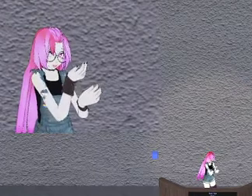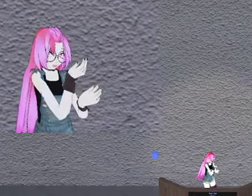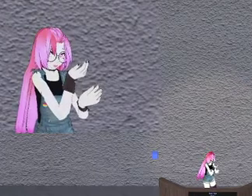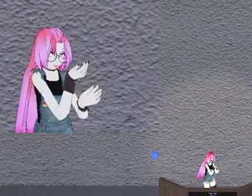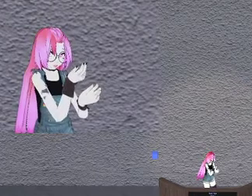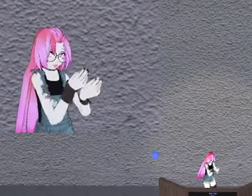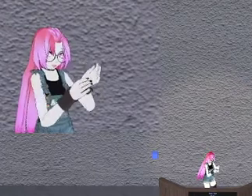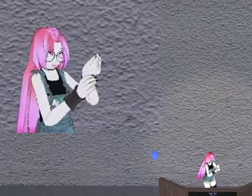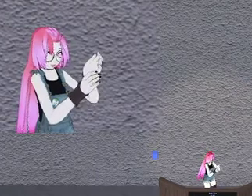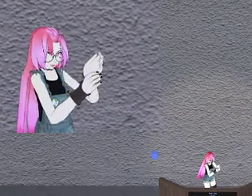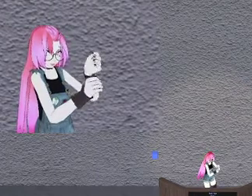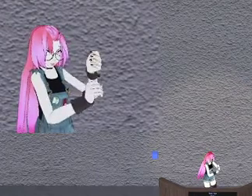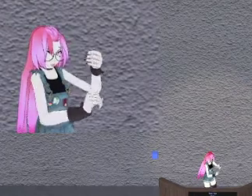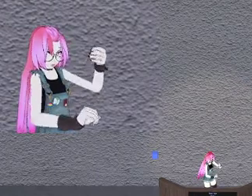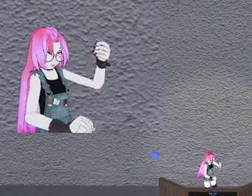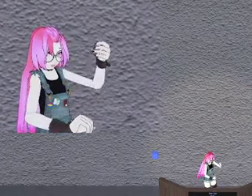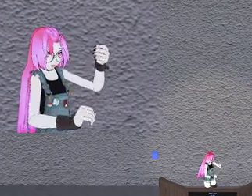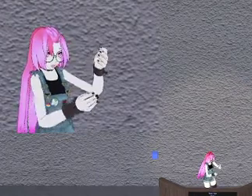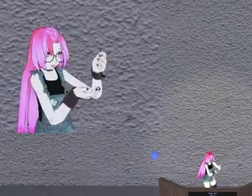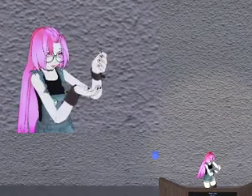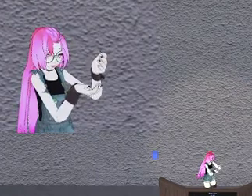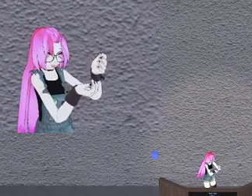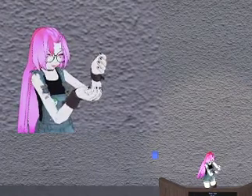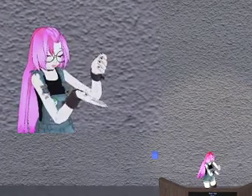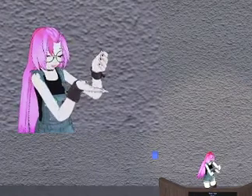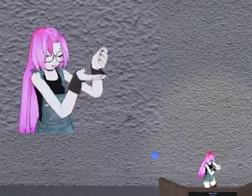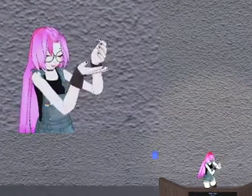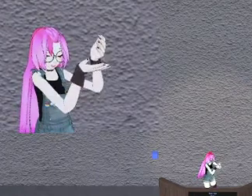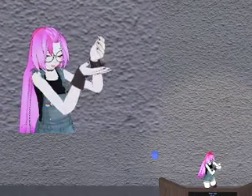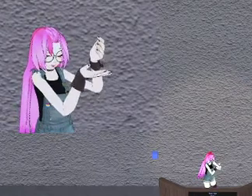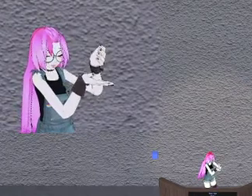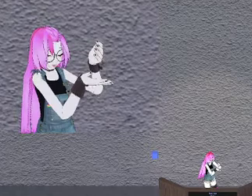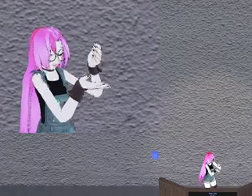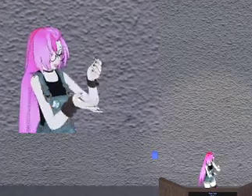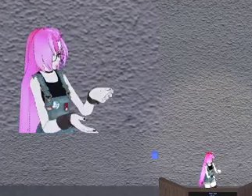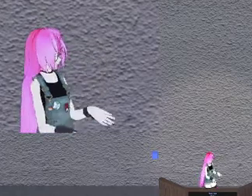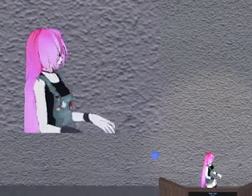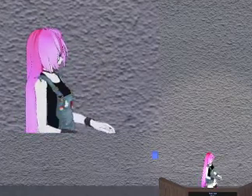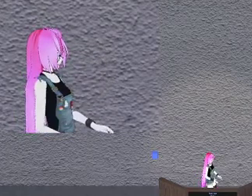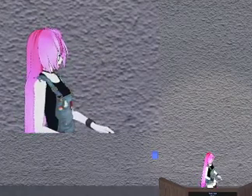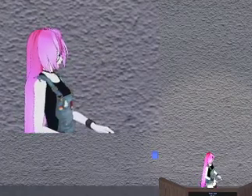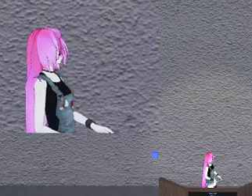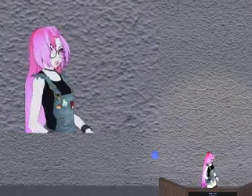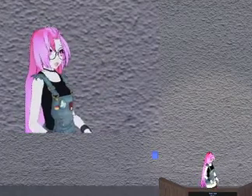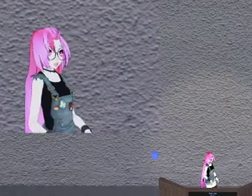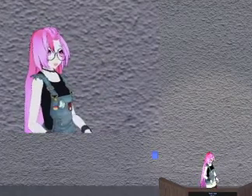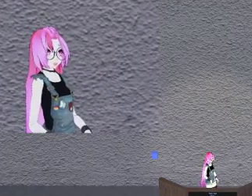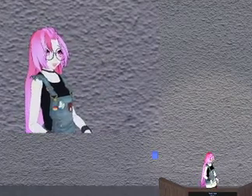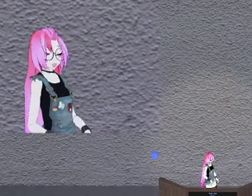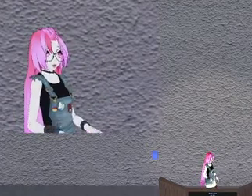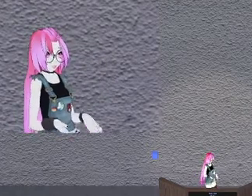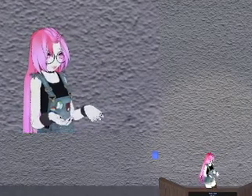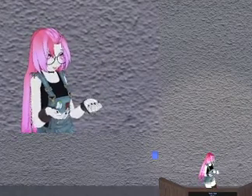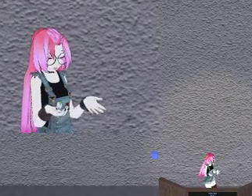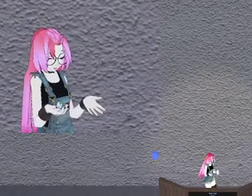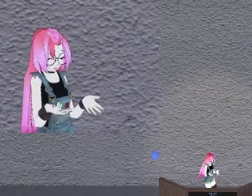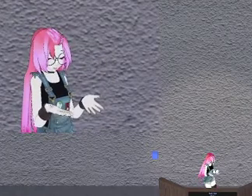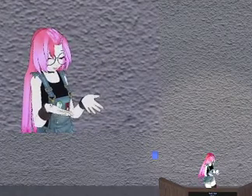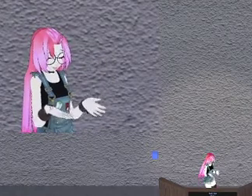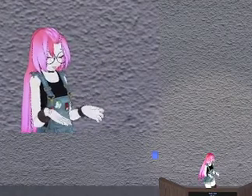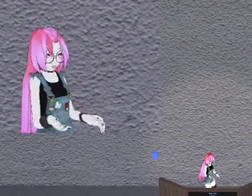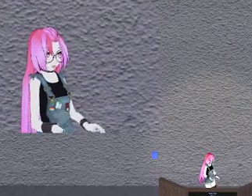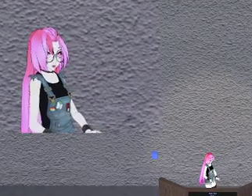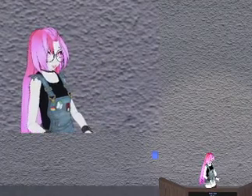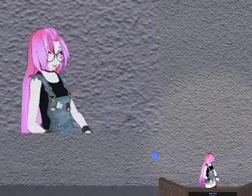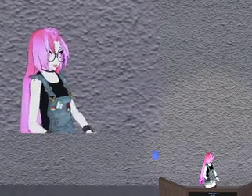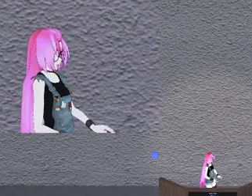close up to like, so like here's the controller. I heard like moving it as high as you can helps it. What? Like I have pretty small